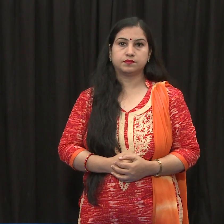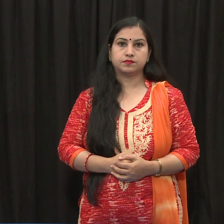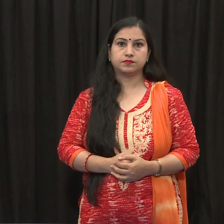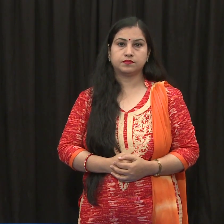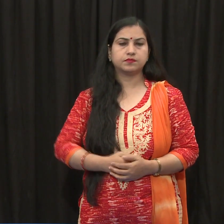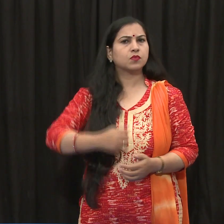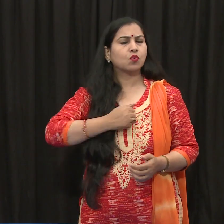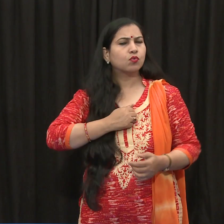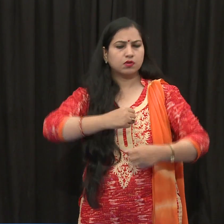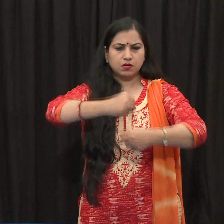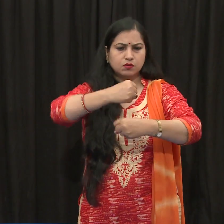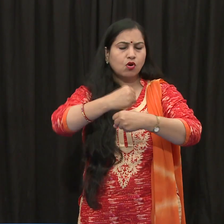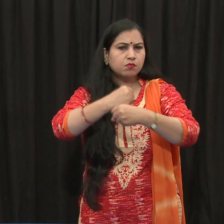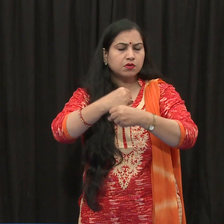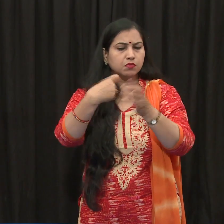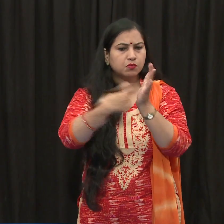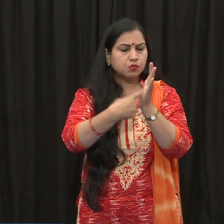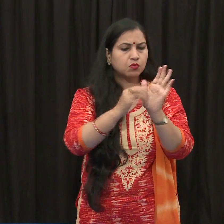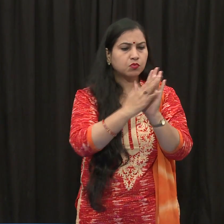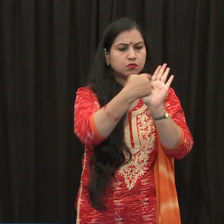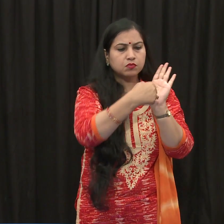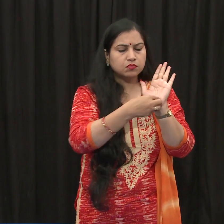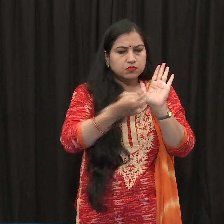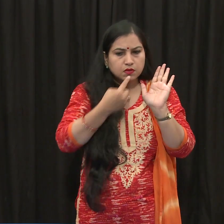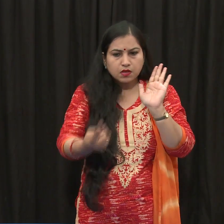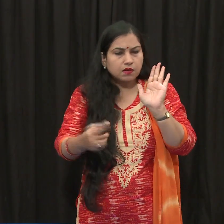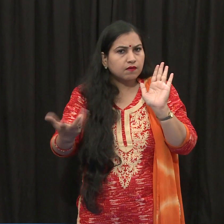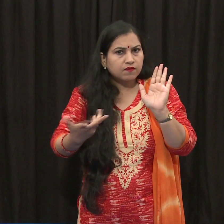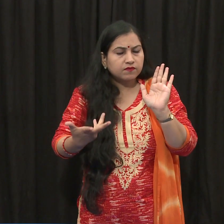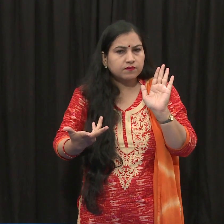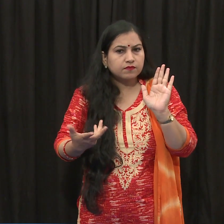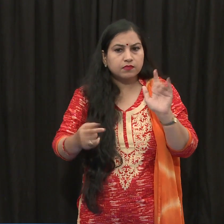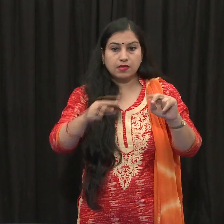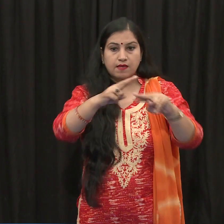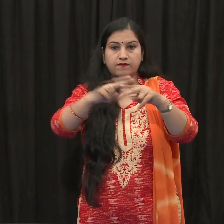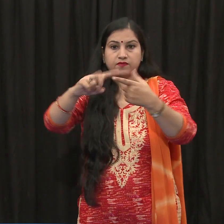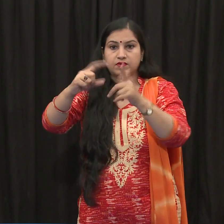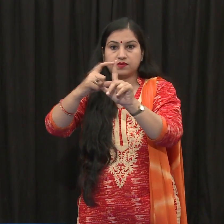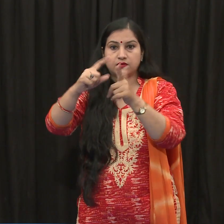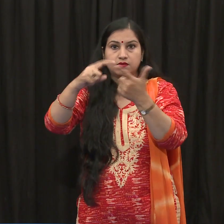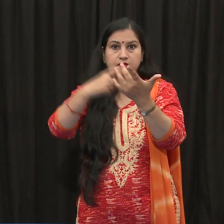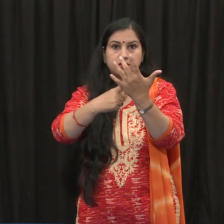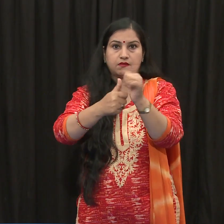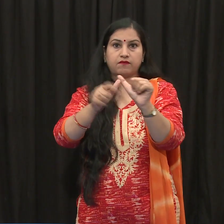Our Constitution provides for a federal system of government